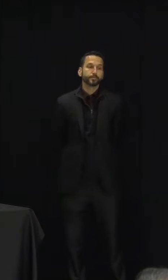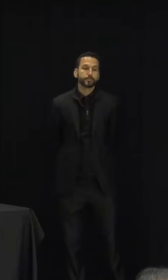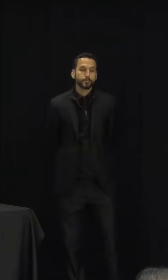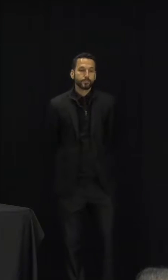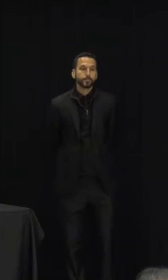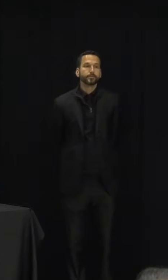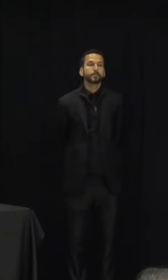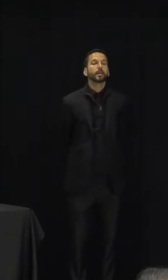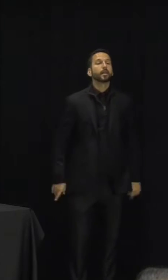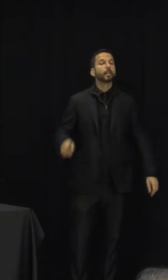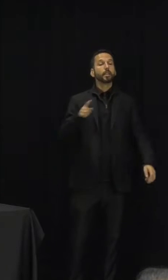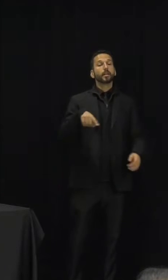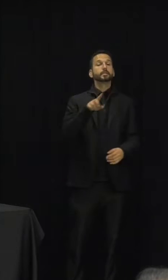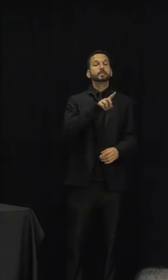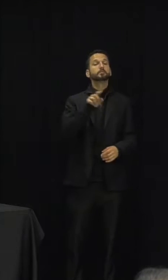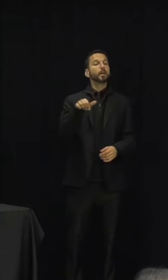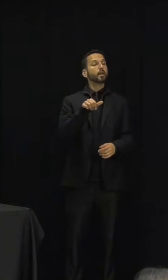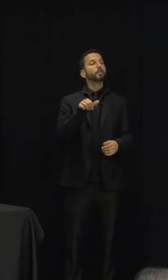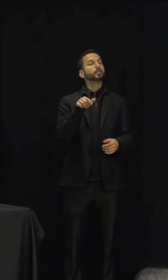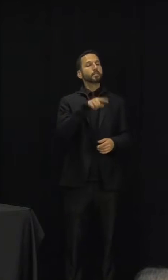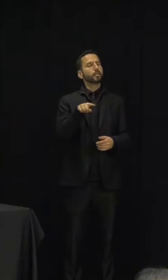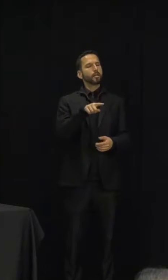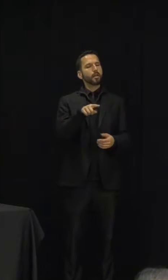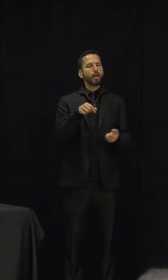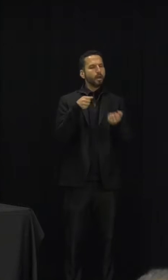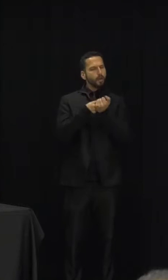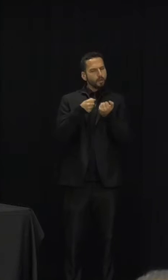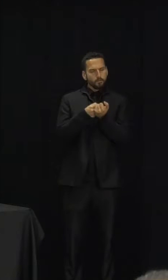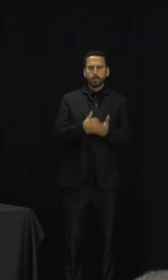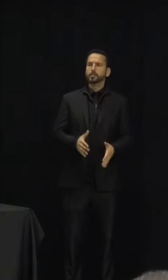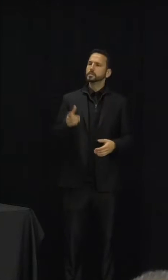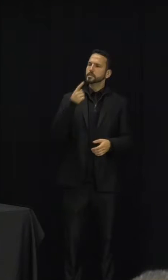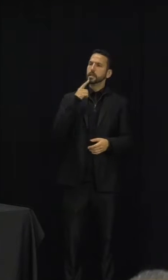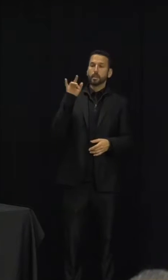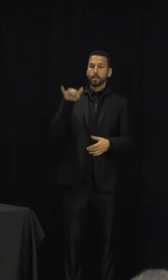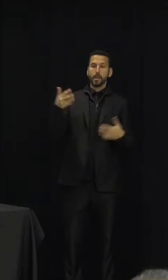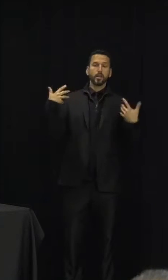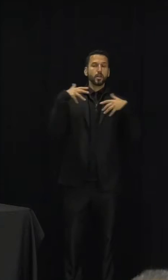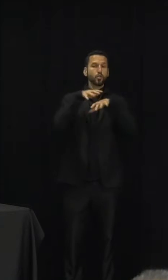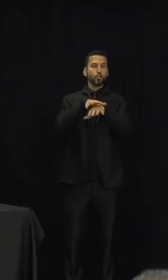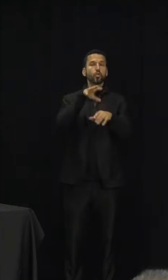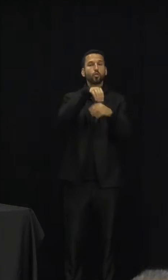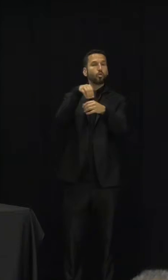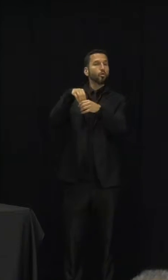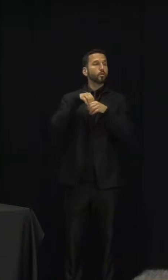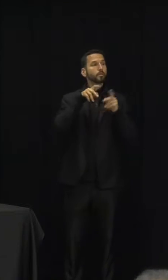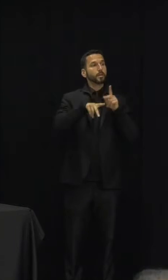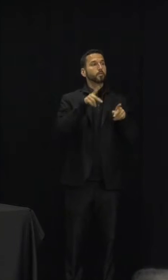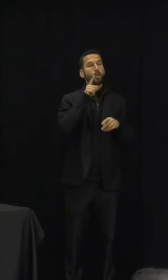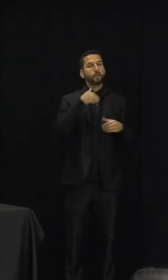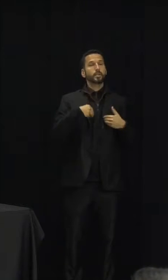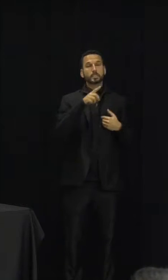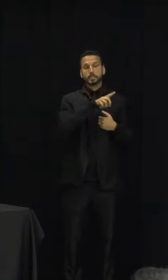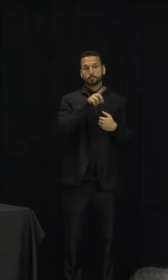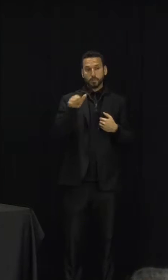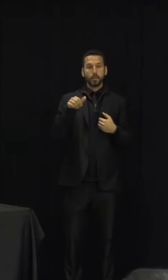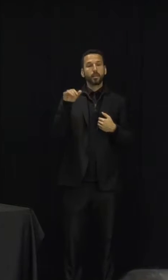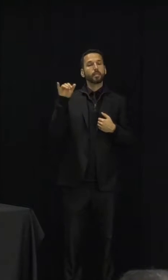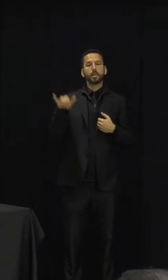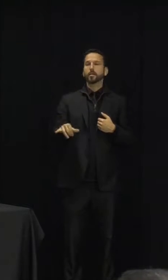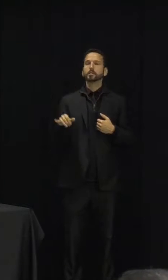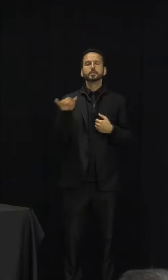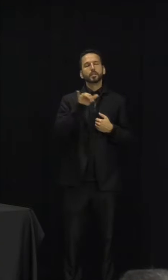craft new policy and practices that increases equity and inclusion. In part because so many of the studies that are